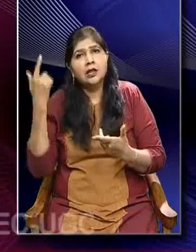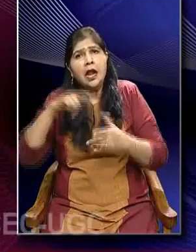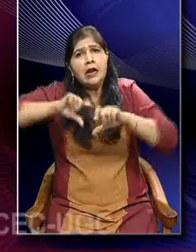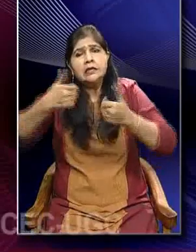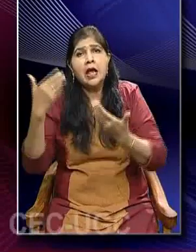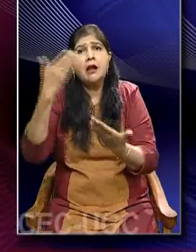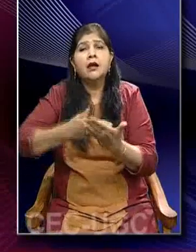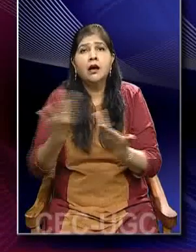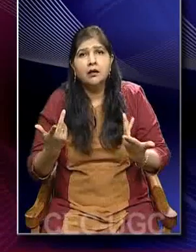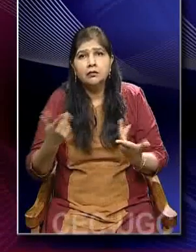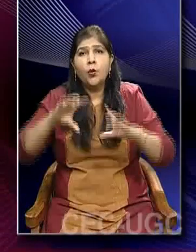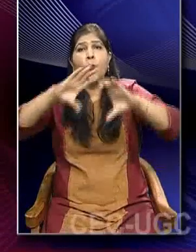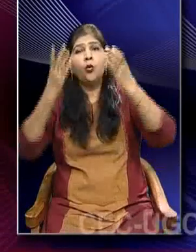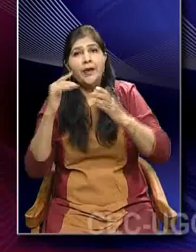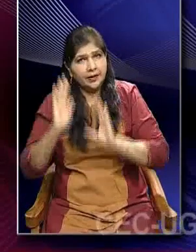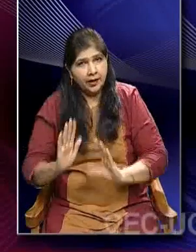consequences of